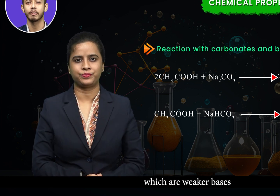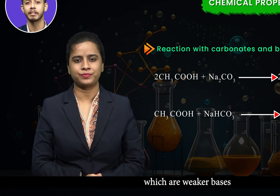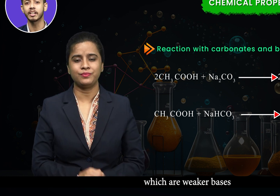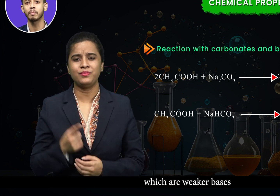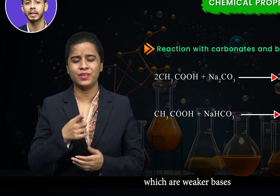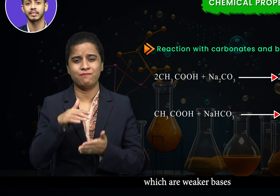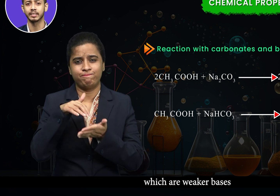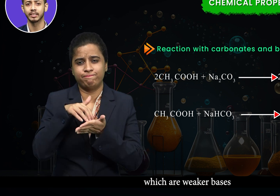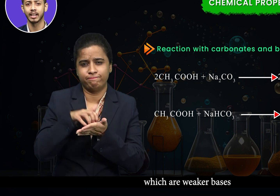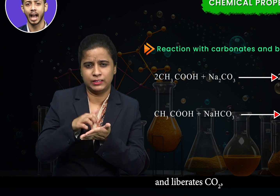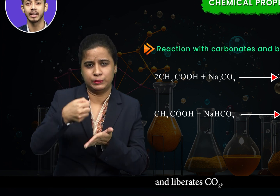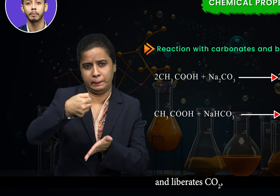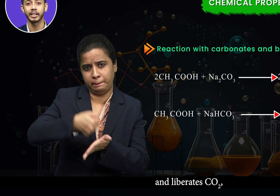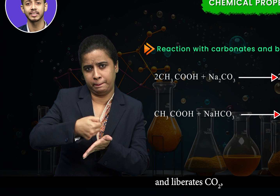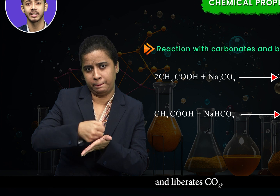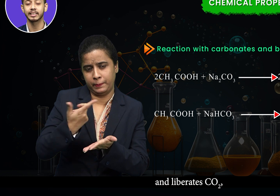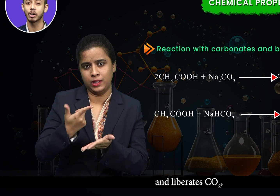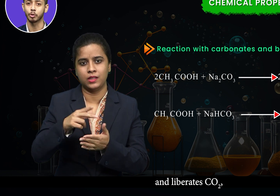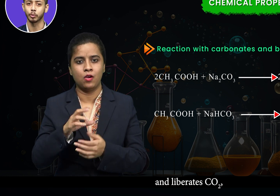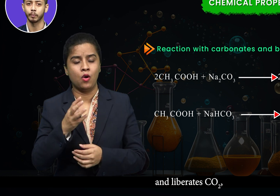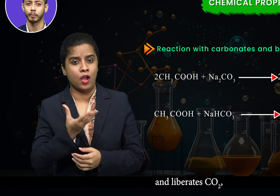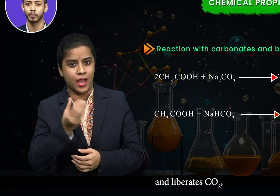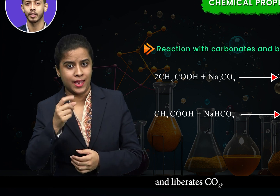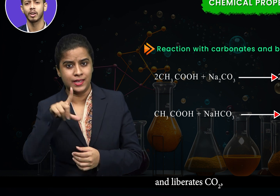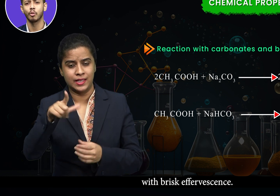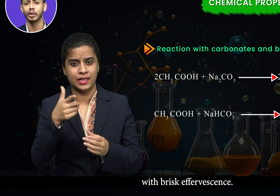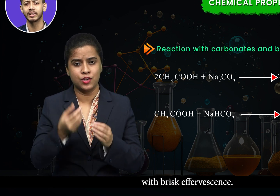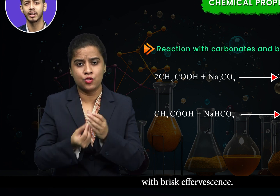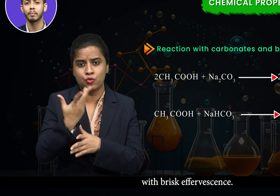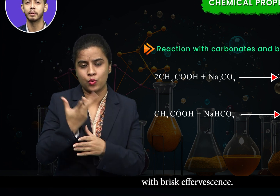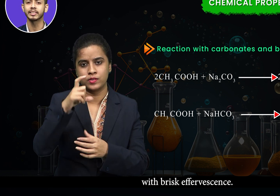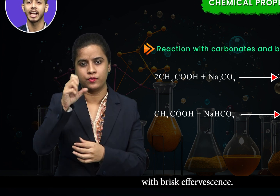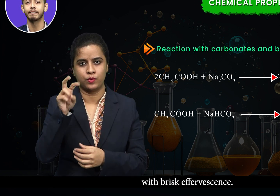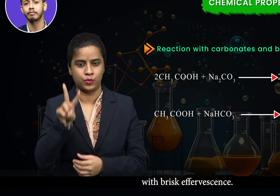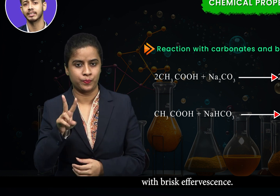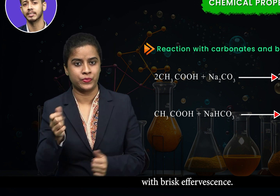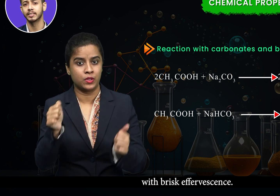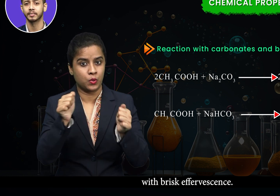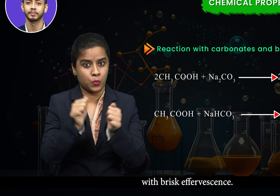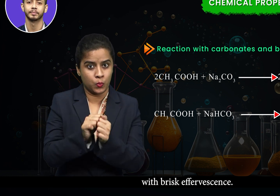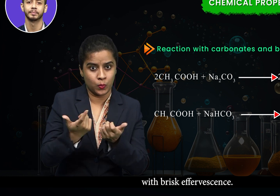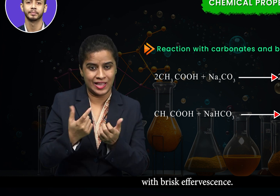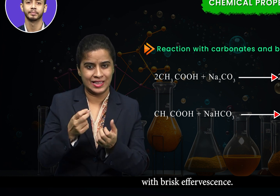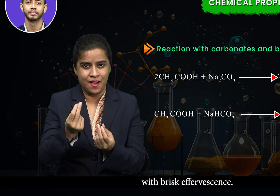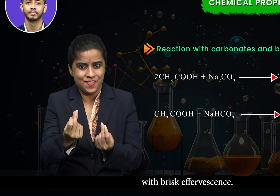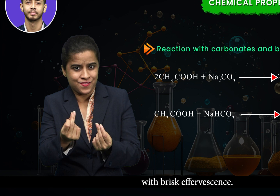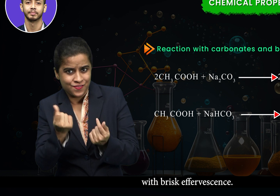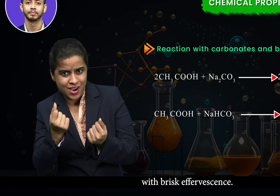which are weaker bases and liberates CO2 with brisk effervescence.